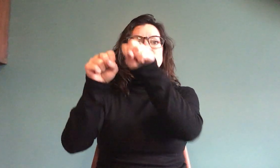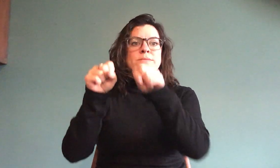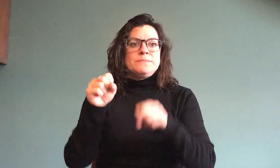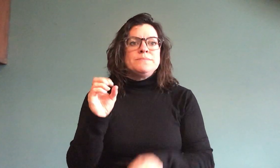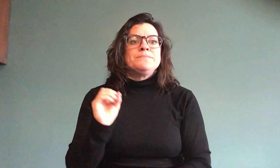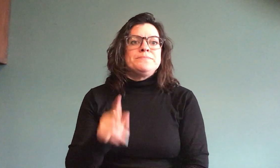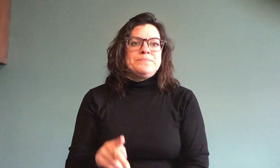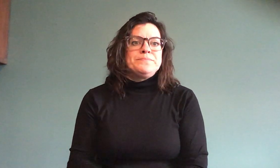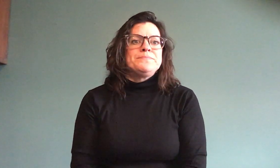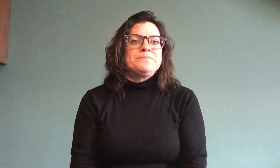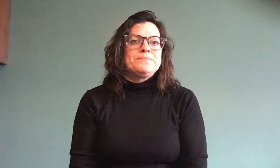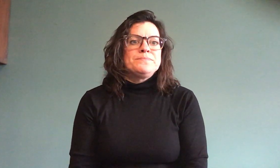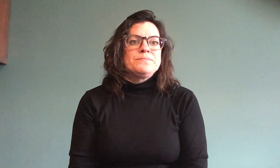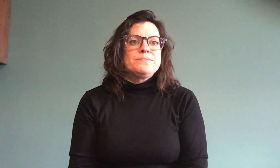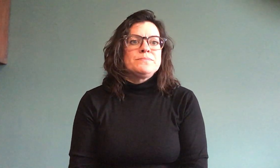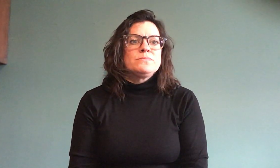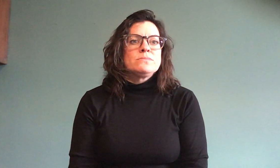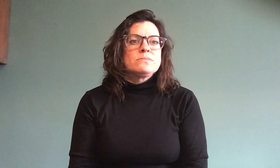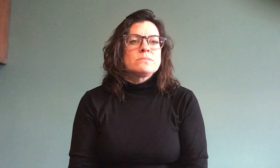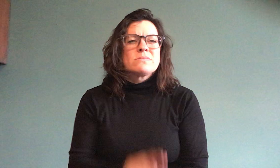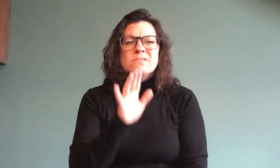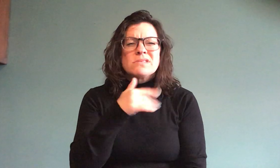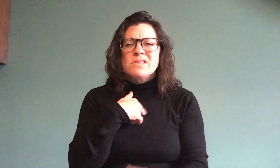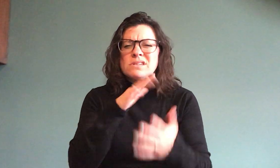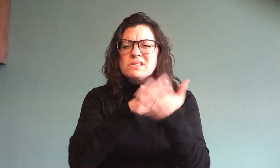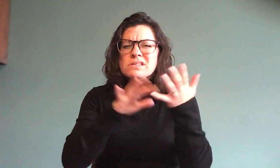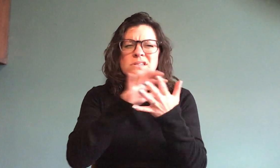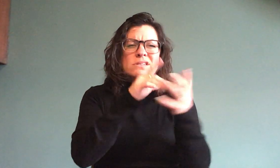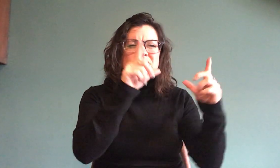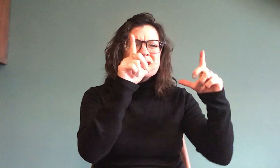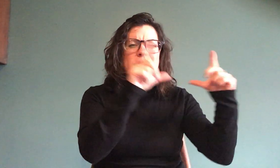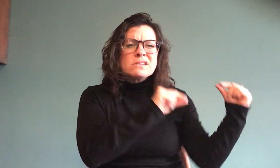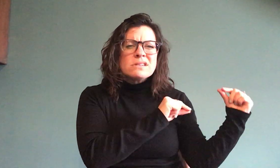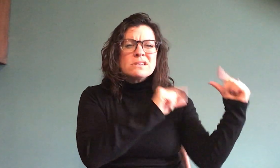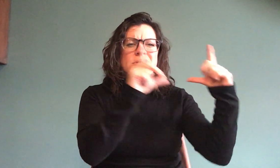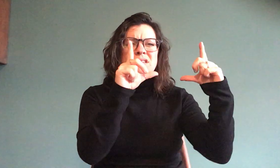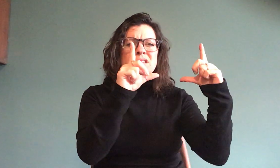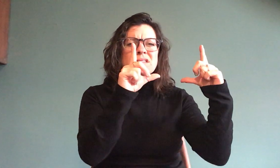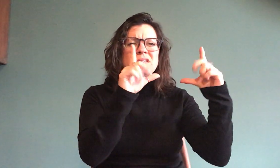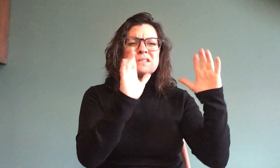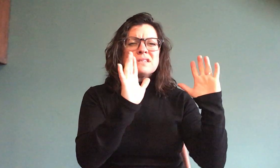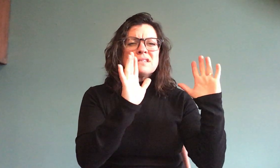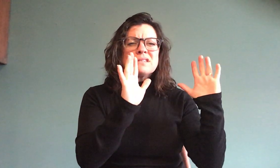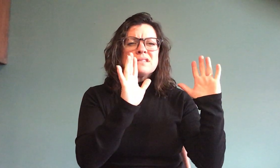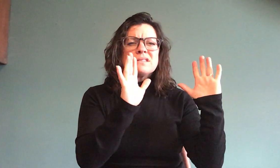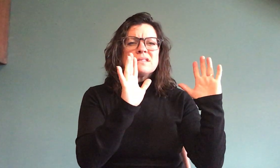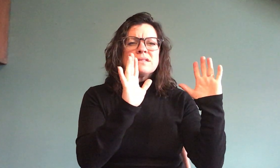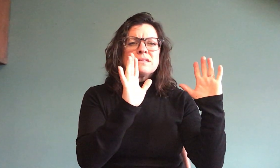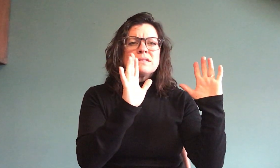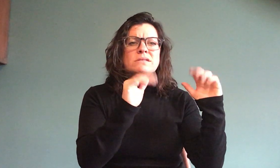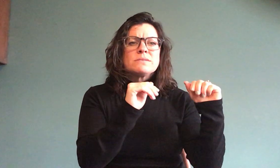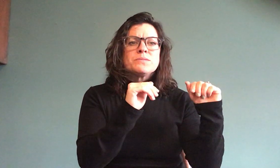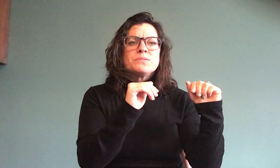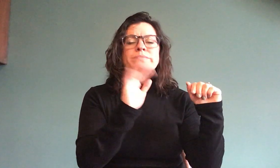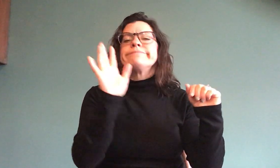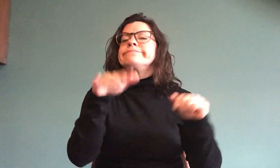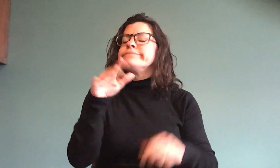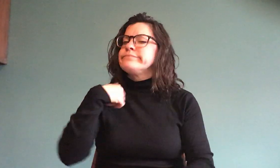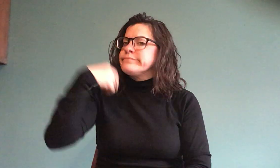Okay. Oh, by the way, I was going to send you more pages and I forgot. So if we get that far today, I will send you